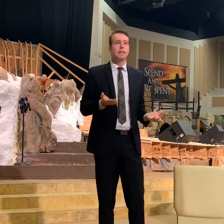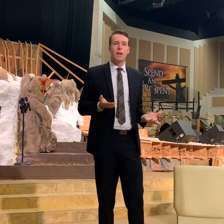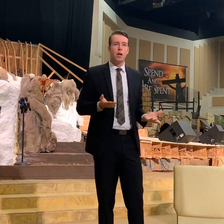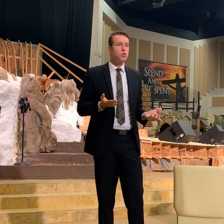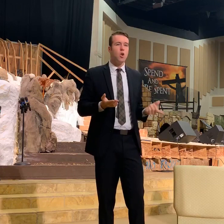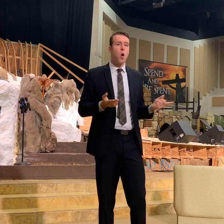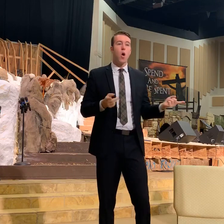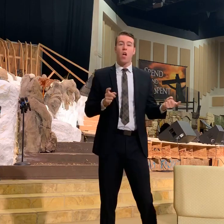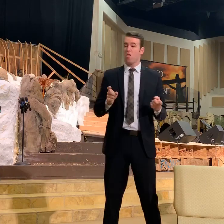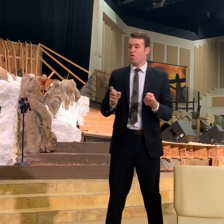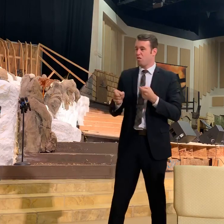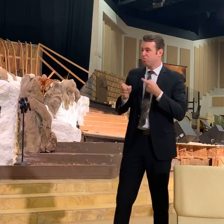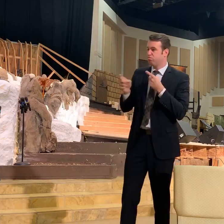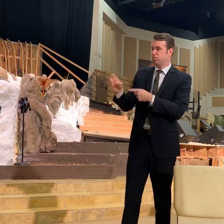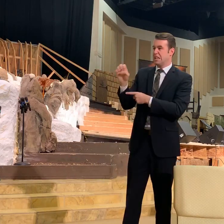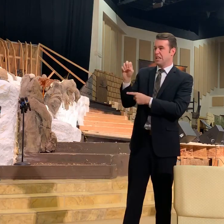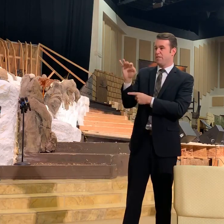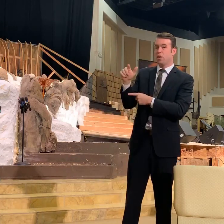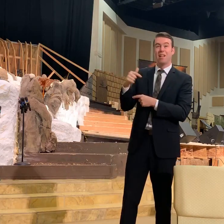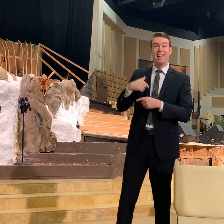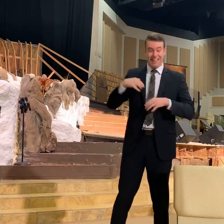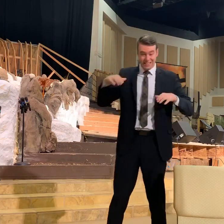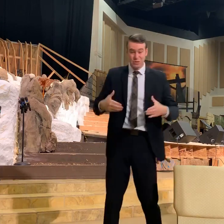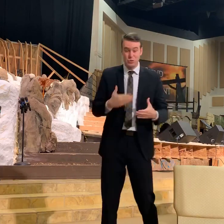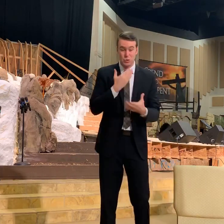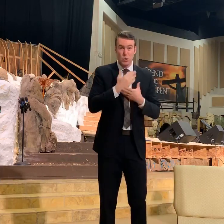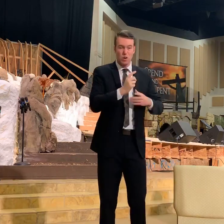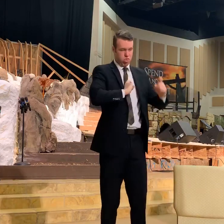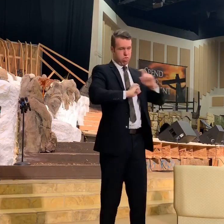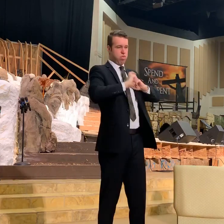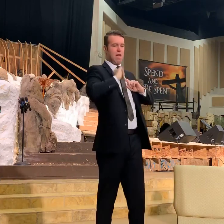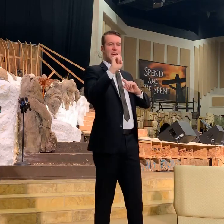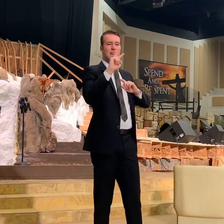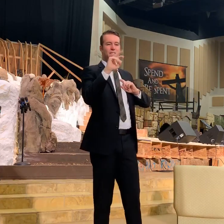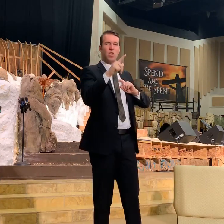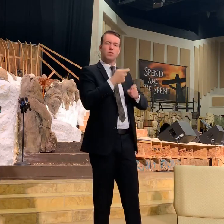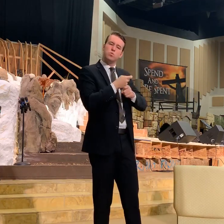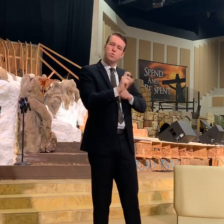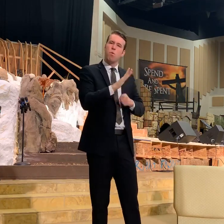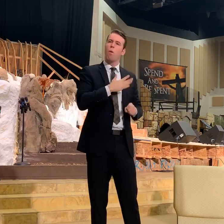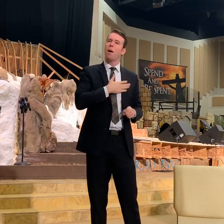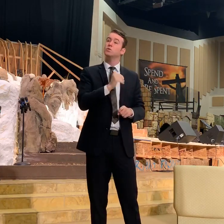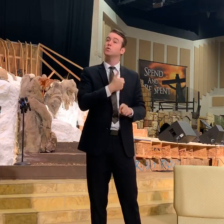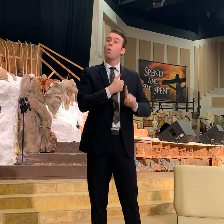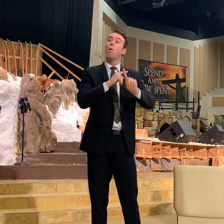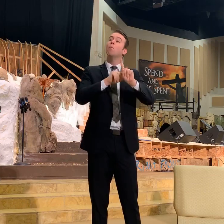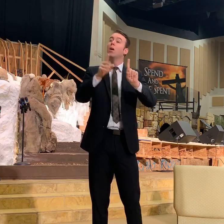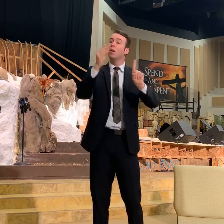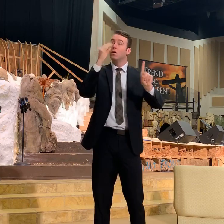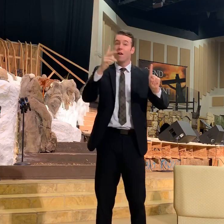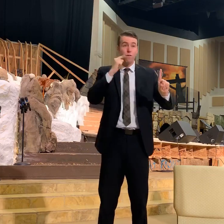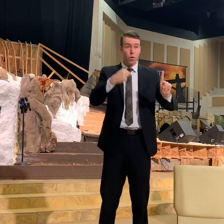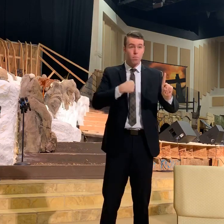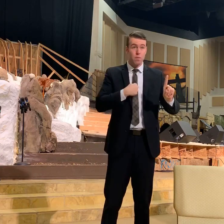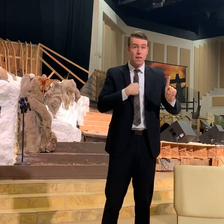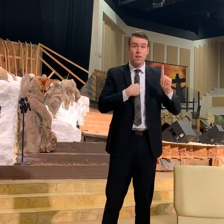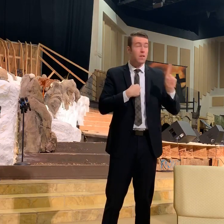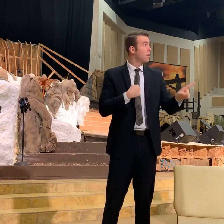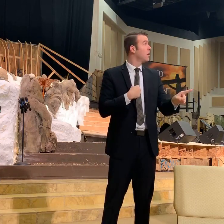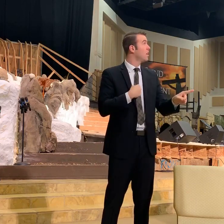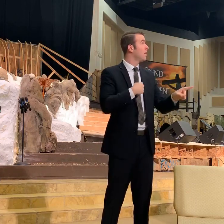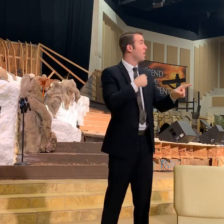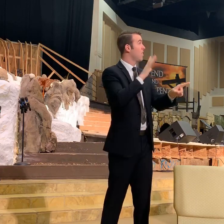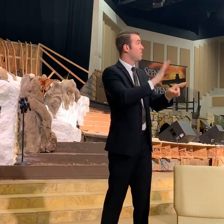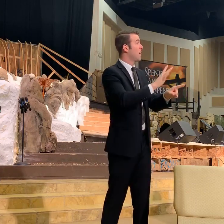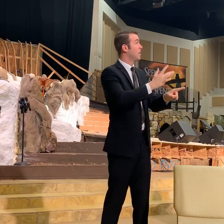They rewarded me evil for good to the spoiling of my soul. But as for me, when they were sick,